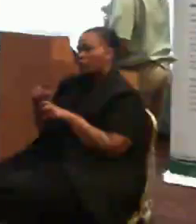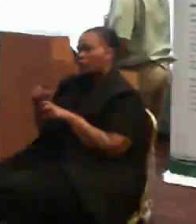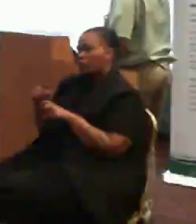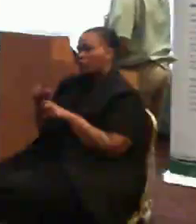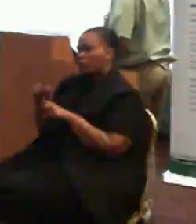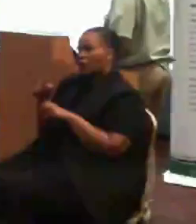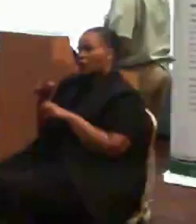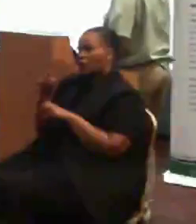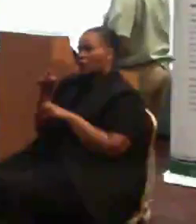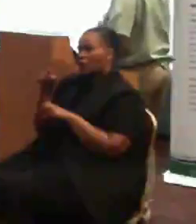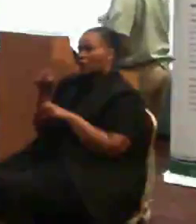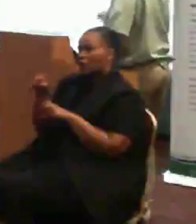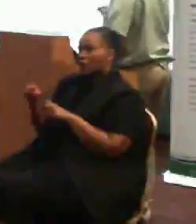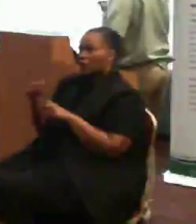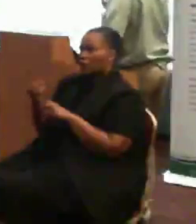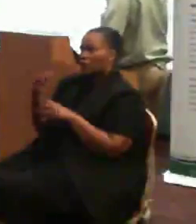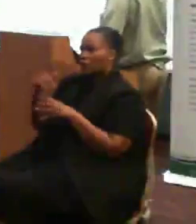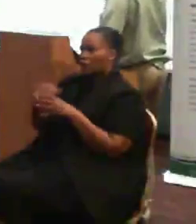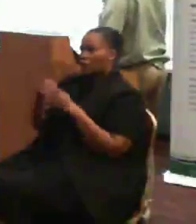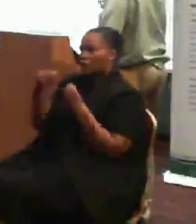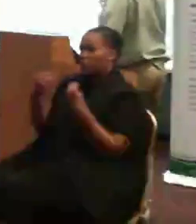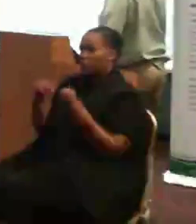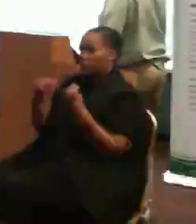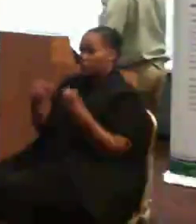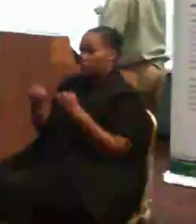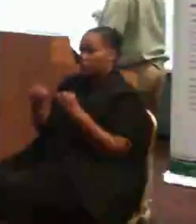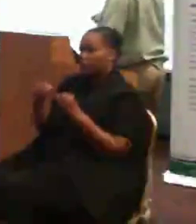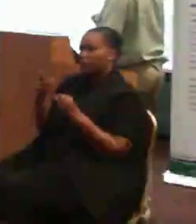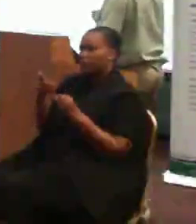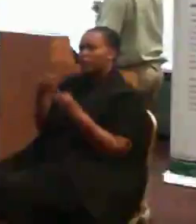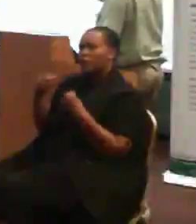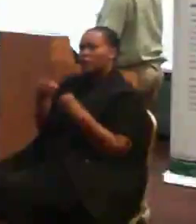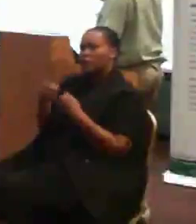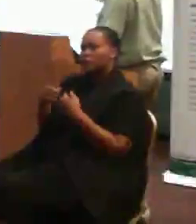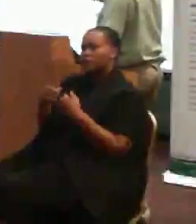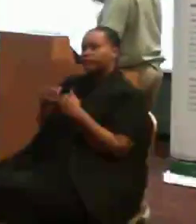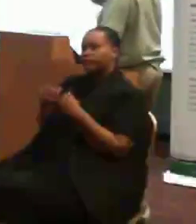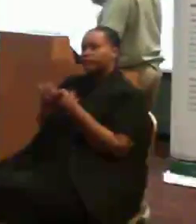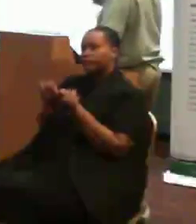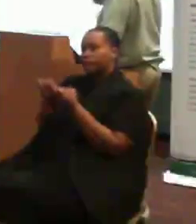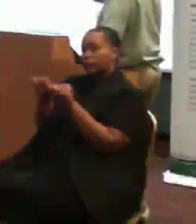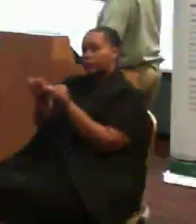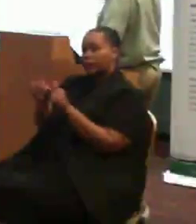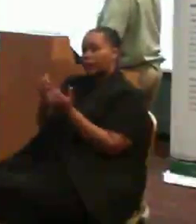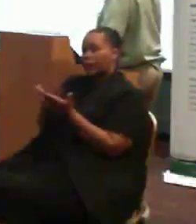within your business. You will have a sustainable business if you